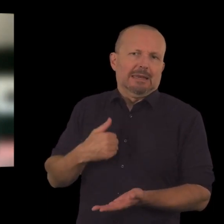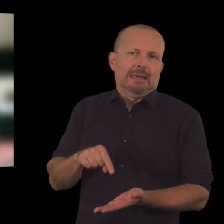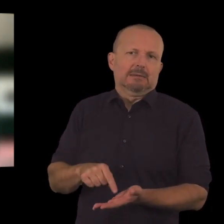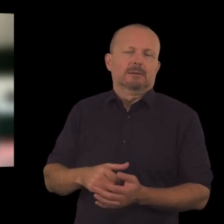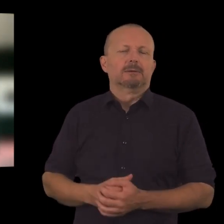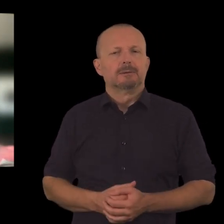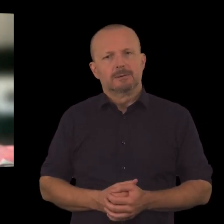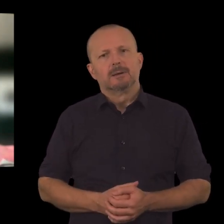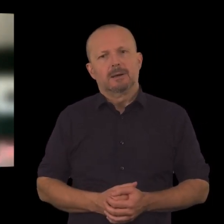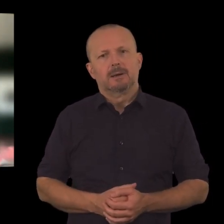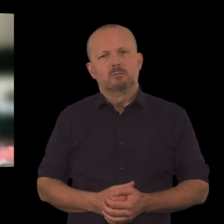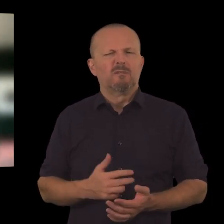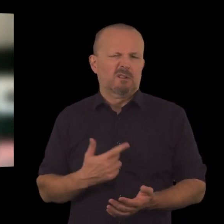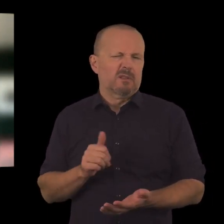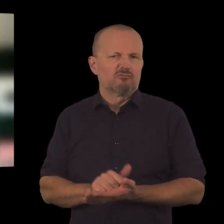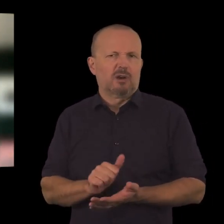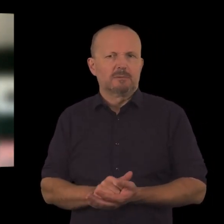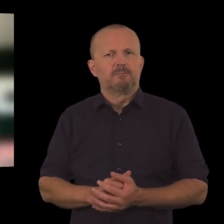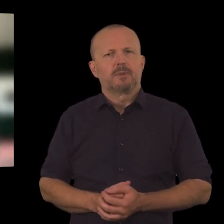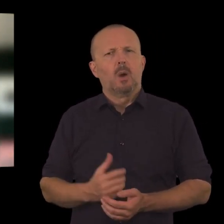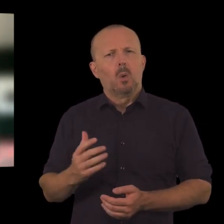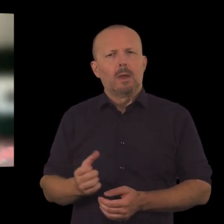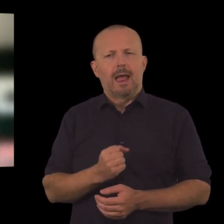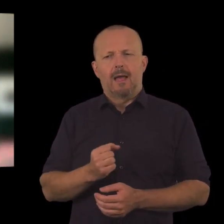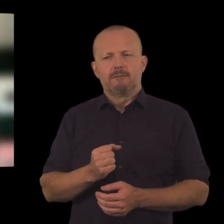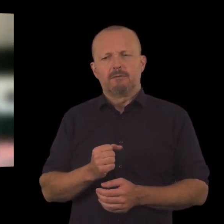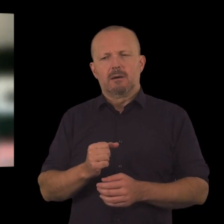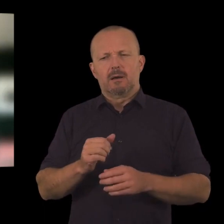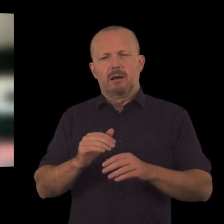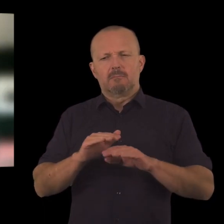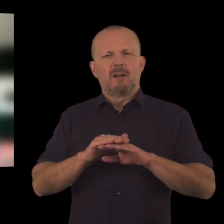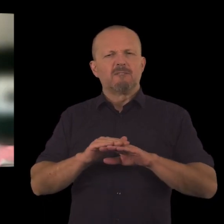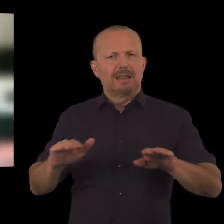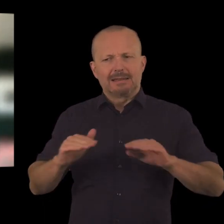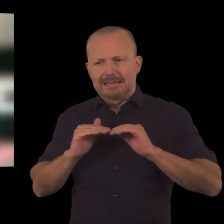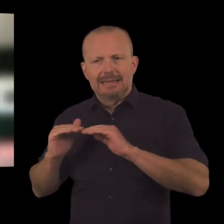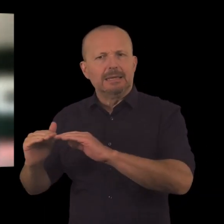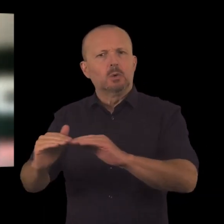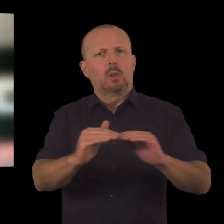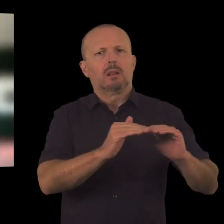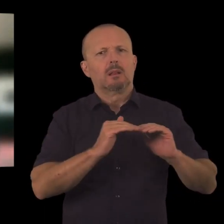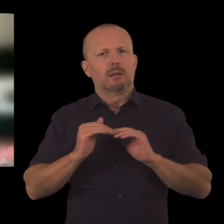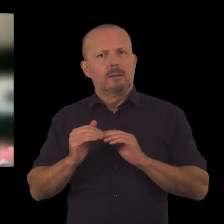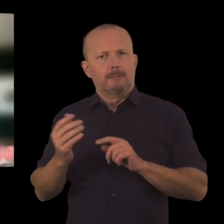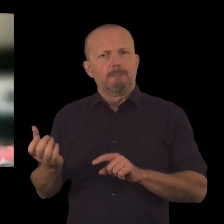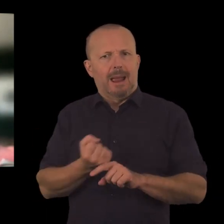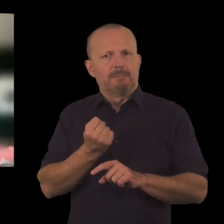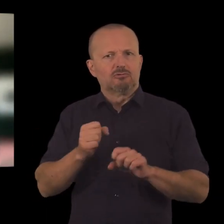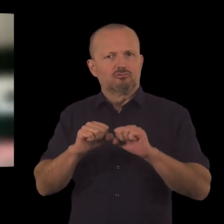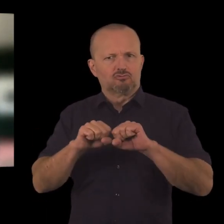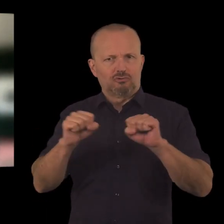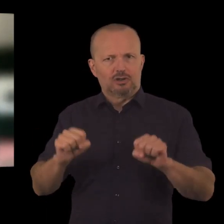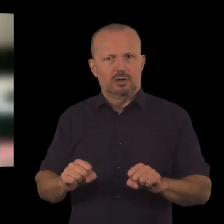as well. So we always want to have some funding that we can pay them for. We have